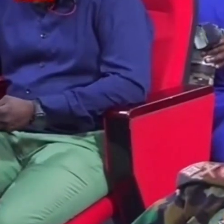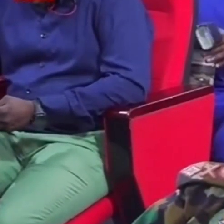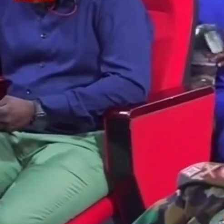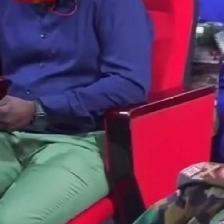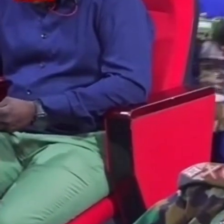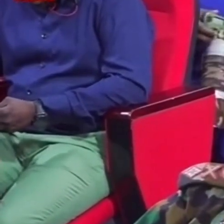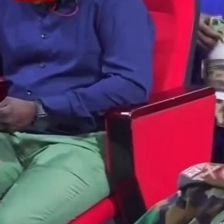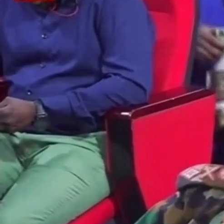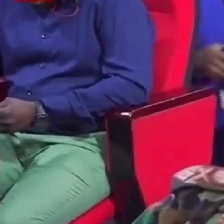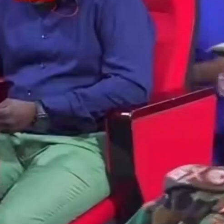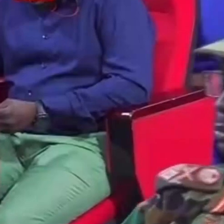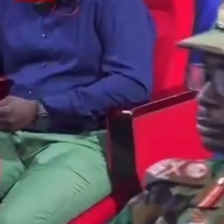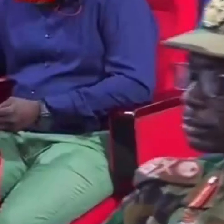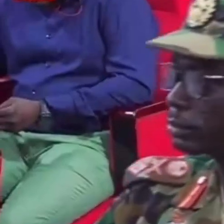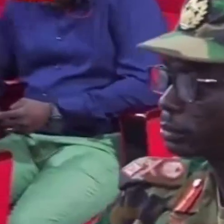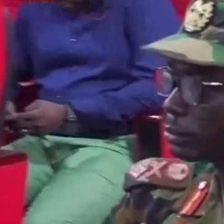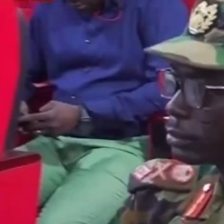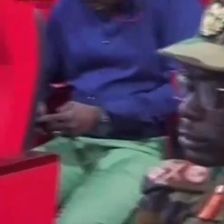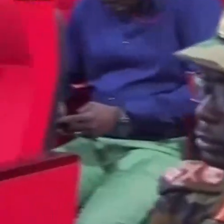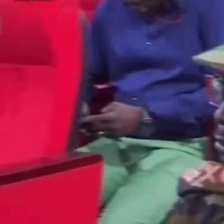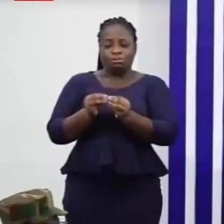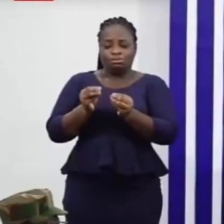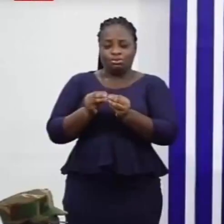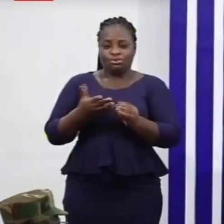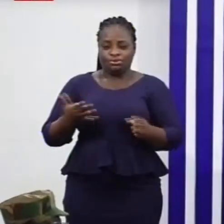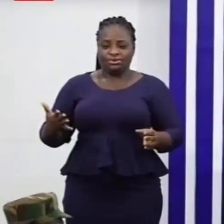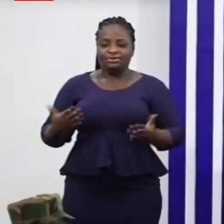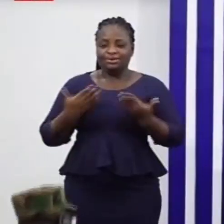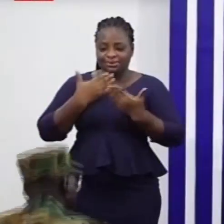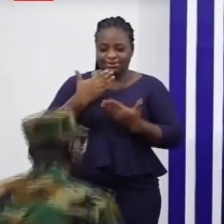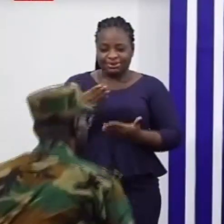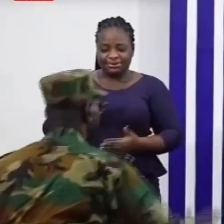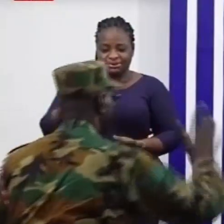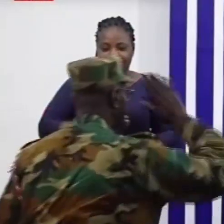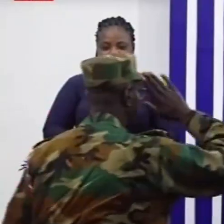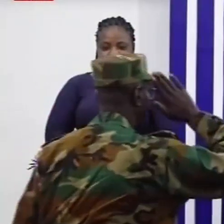Accra, to give us a quick update on that one. Brigadier General, please join us.